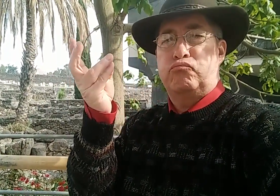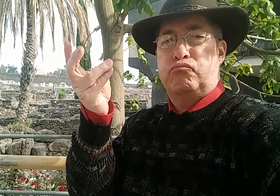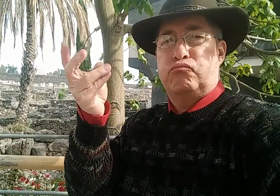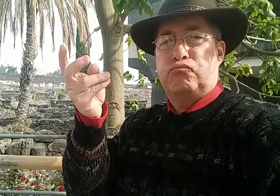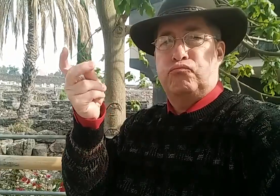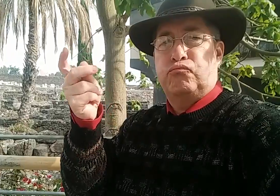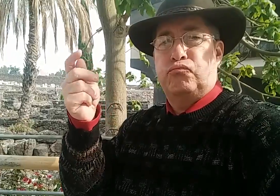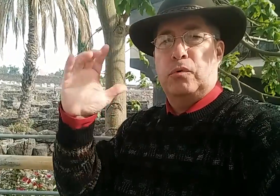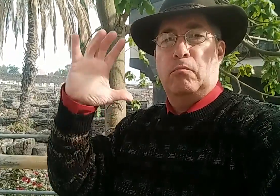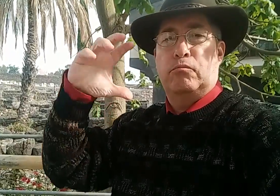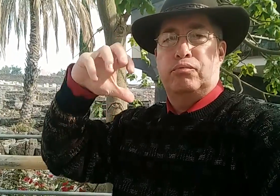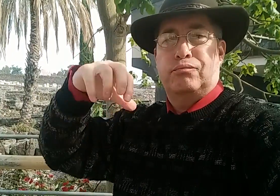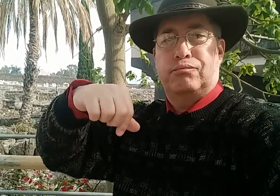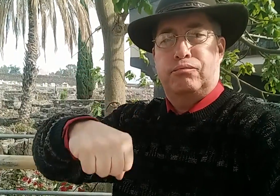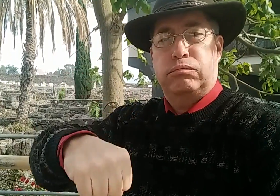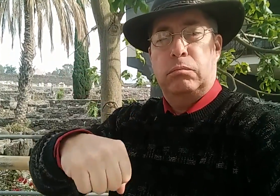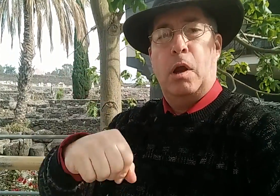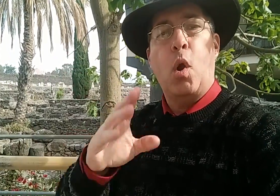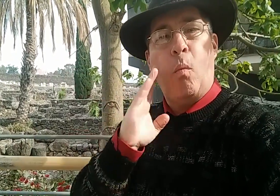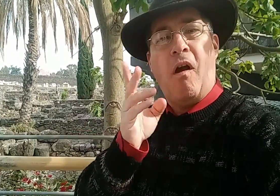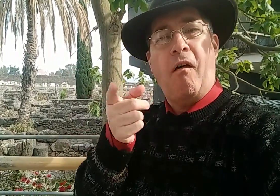just mud, and so it'll deteriorate through the weather here,